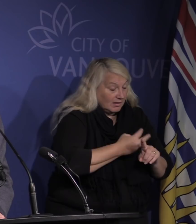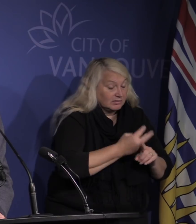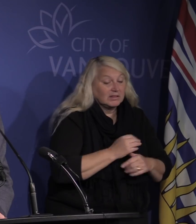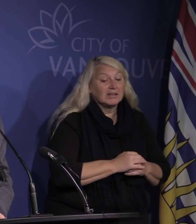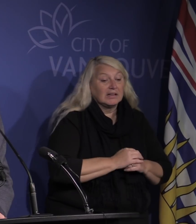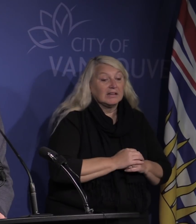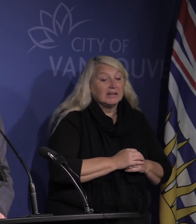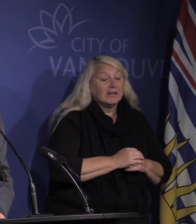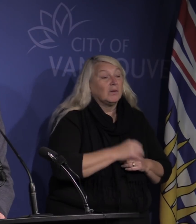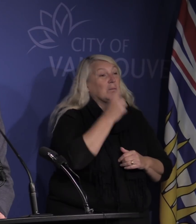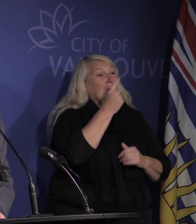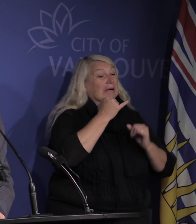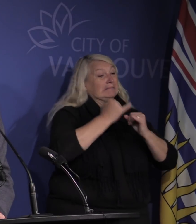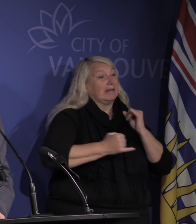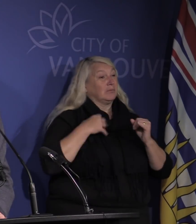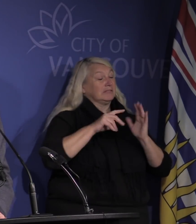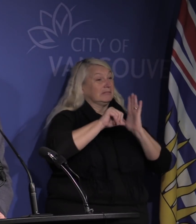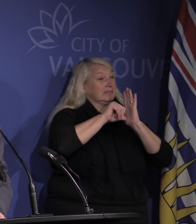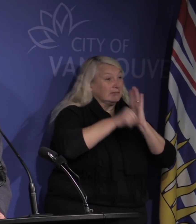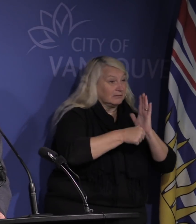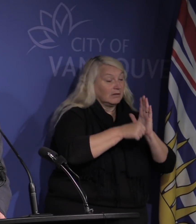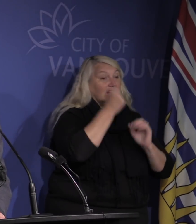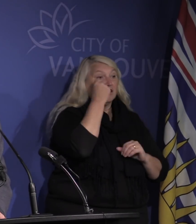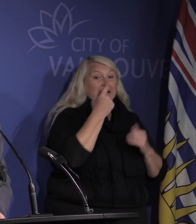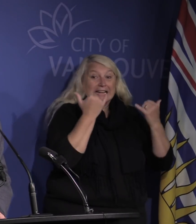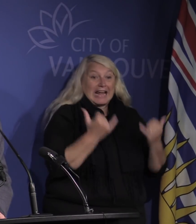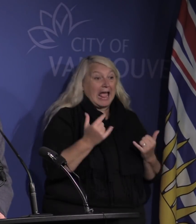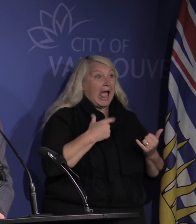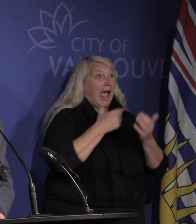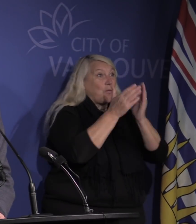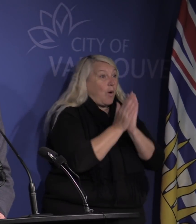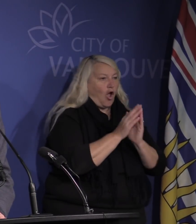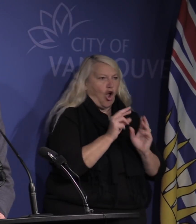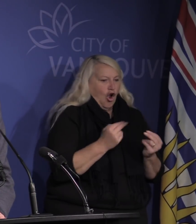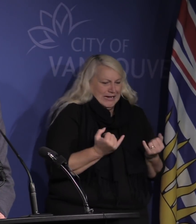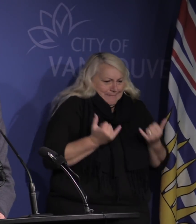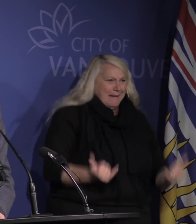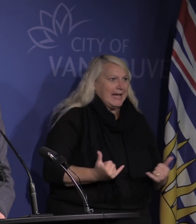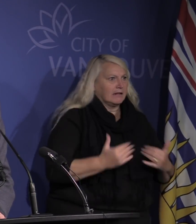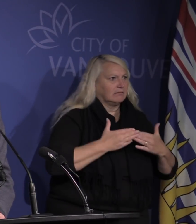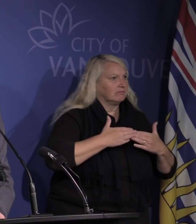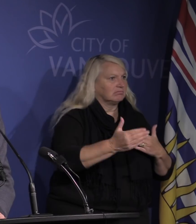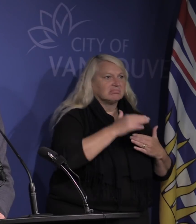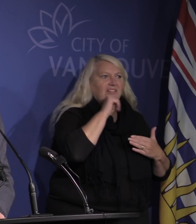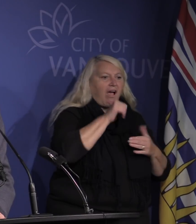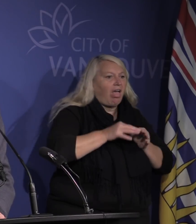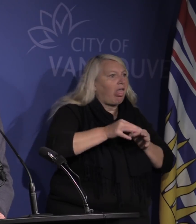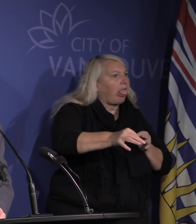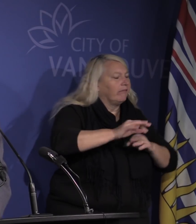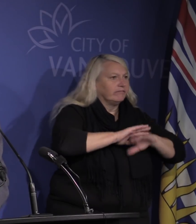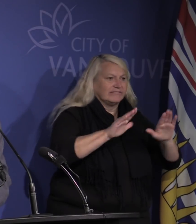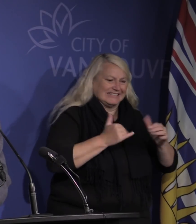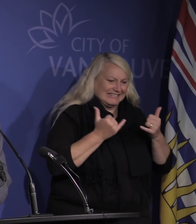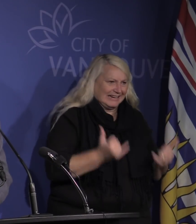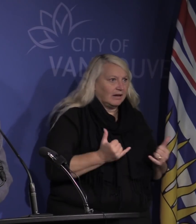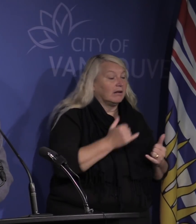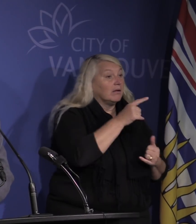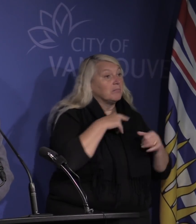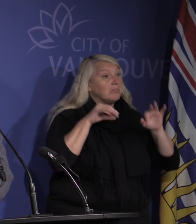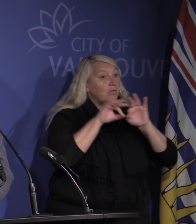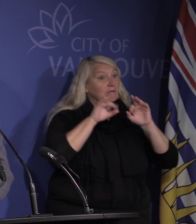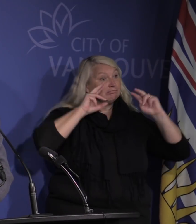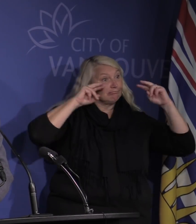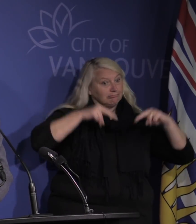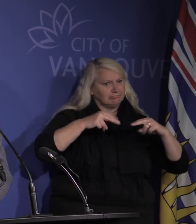to stress is that all of these requests are immediate. As part of the first phase of the ask from the city, they deal with the impacts